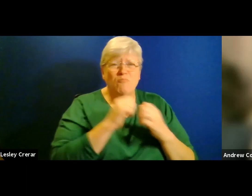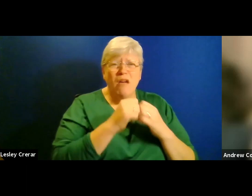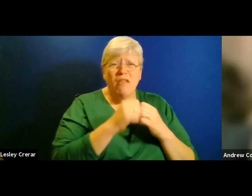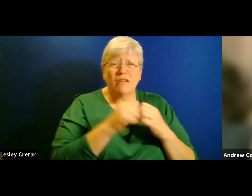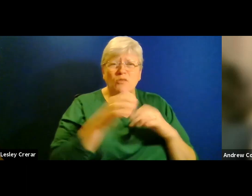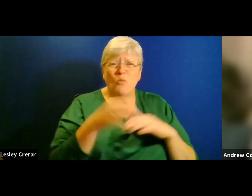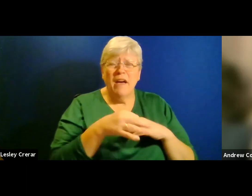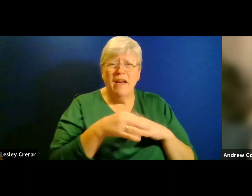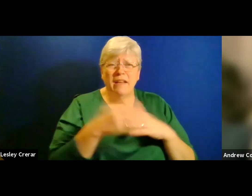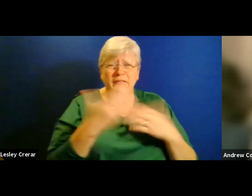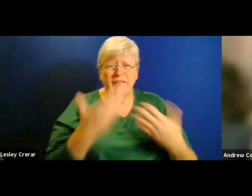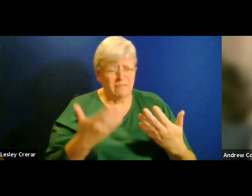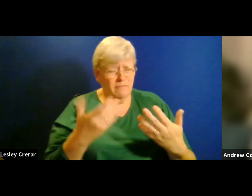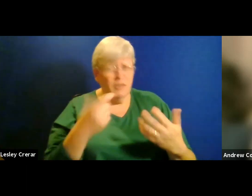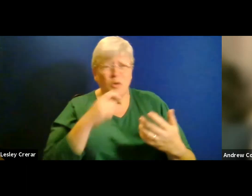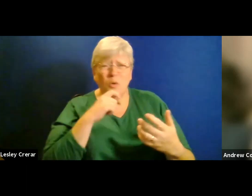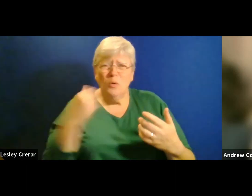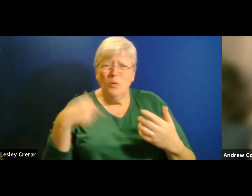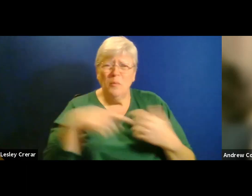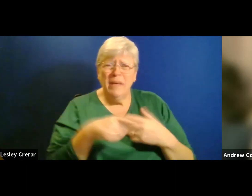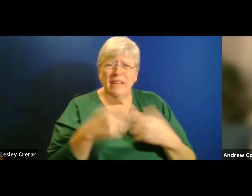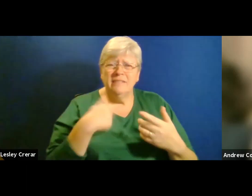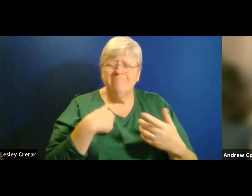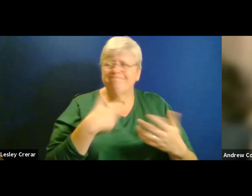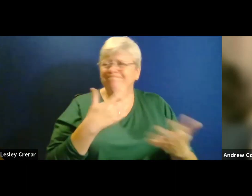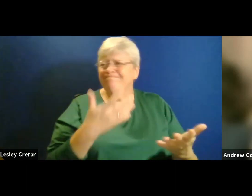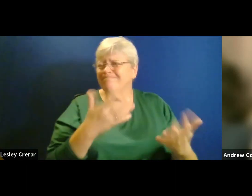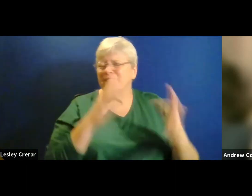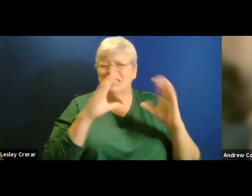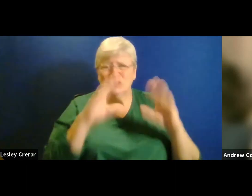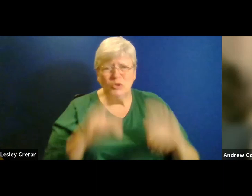this? She reproached herself for being selfish in grief.